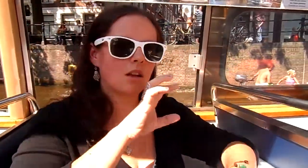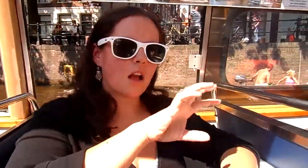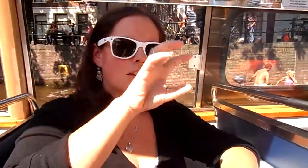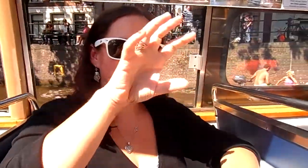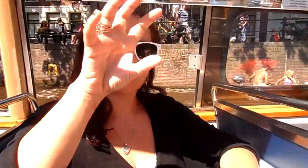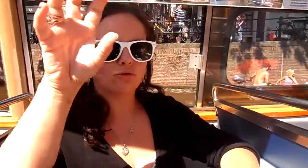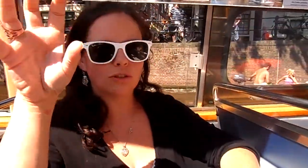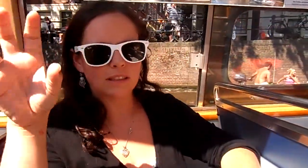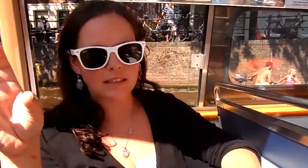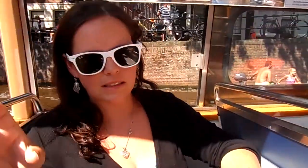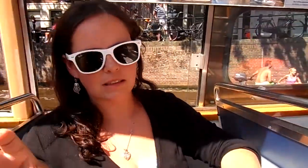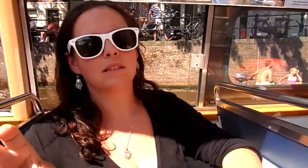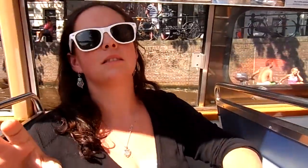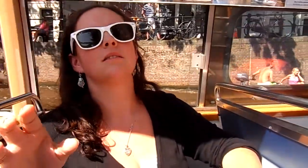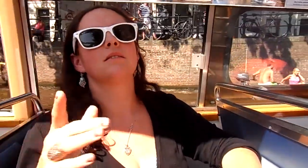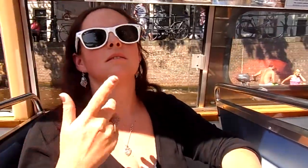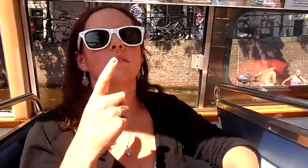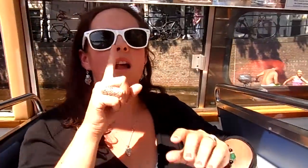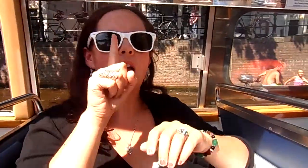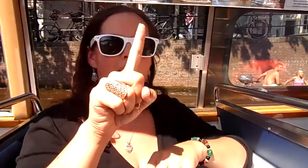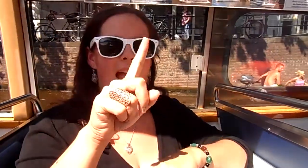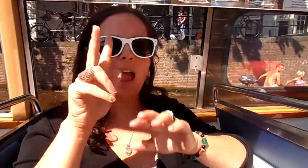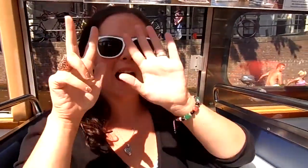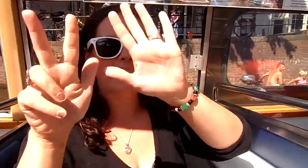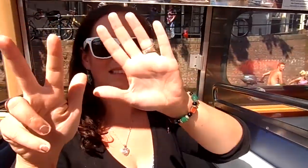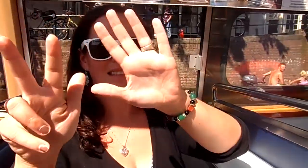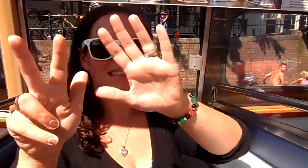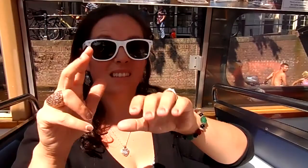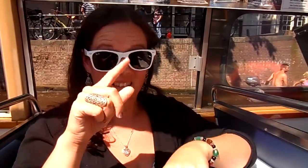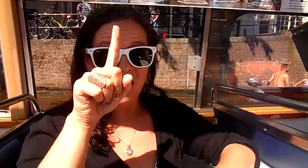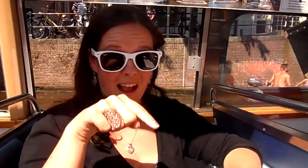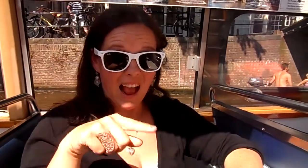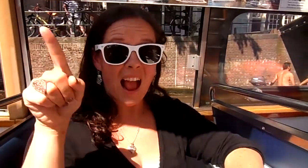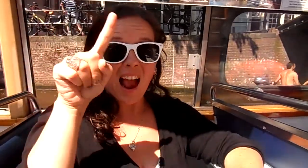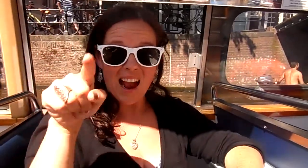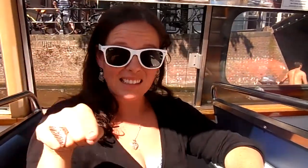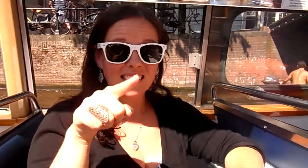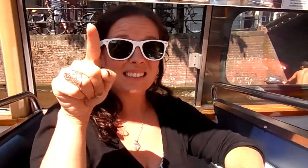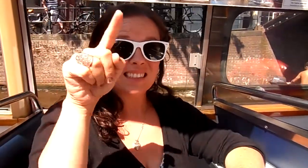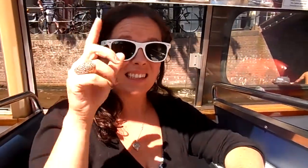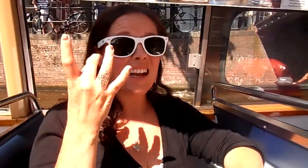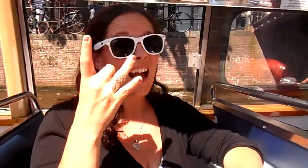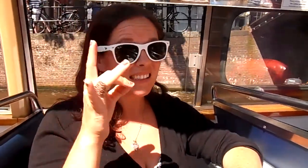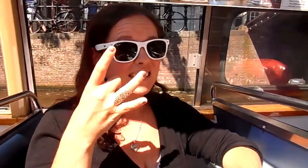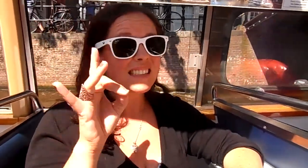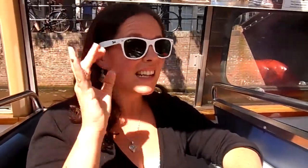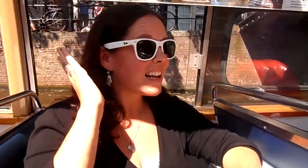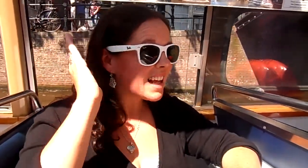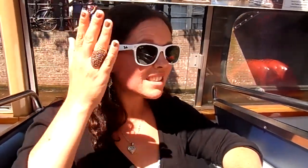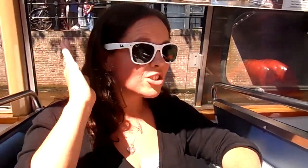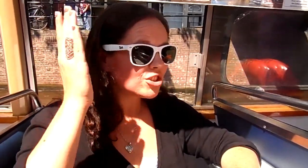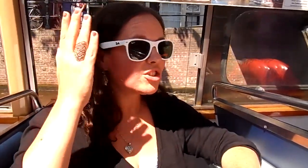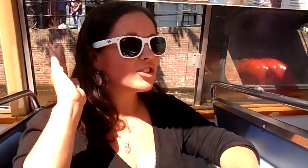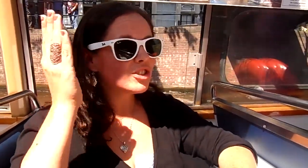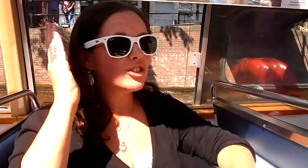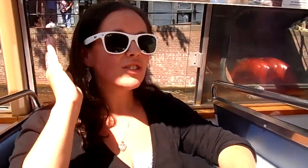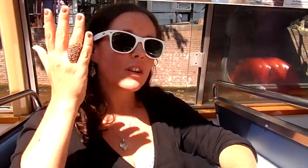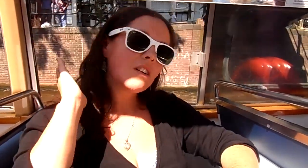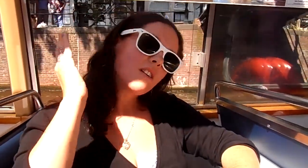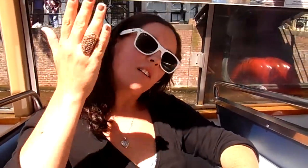possible. Many houses have extensions at the back because it was cheaper. In the 17th century,